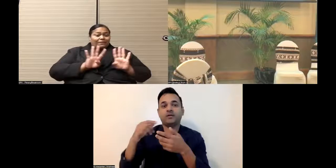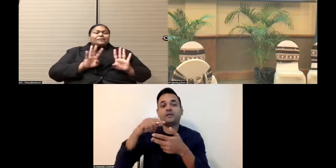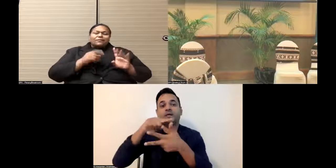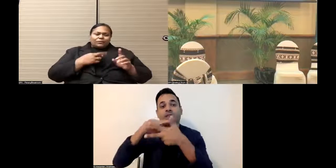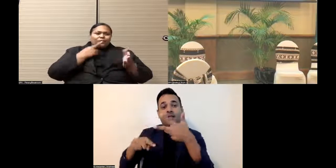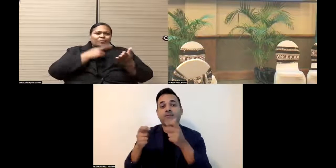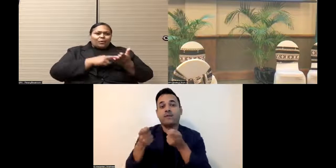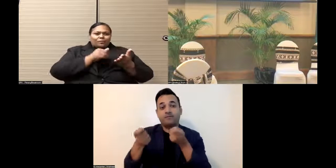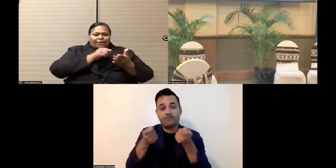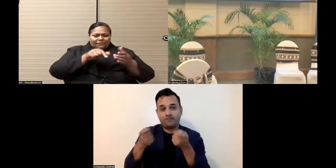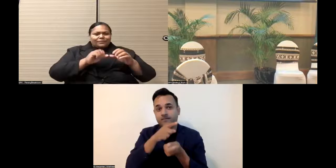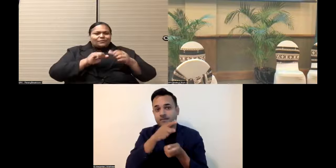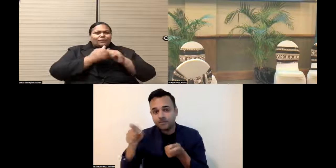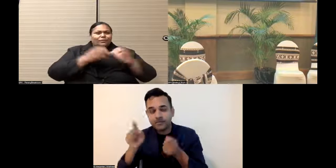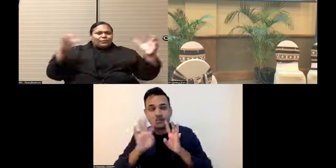time.